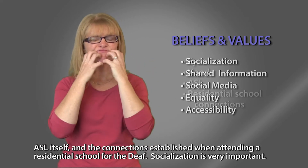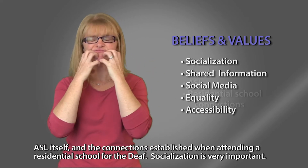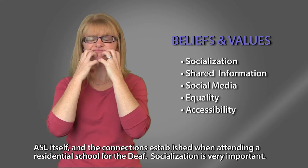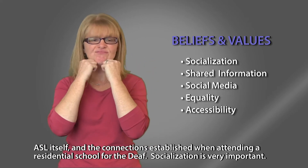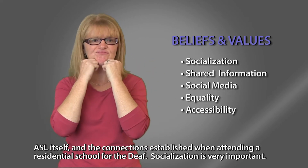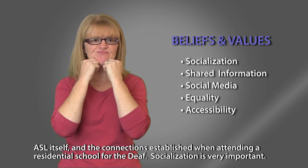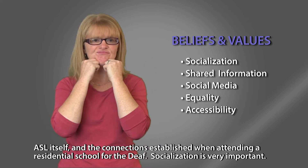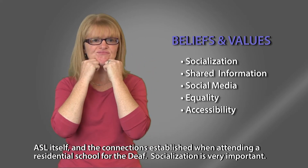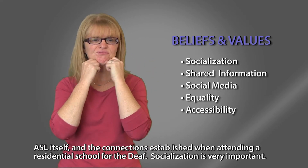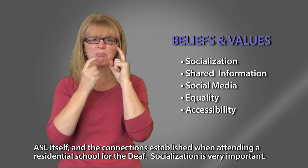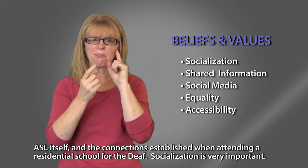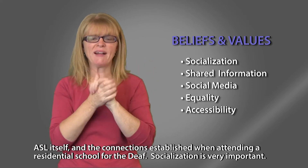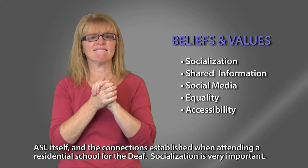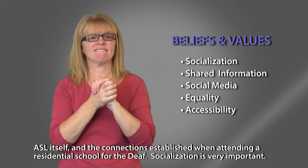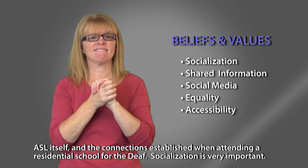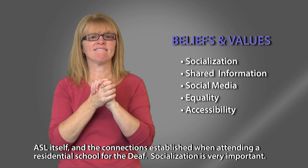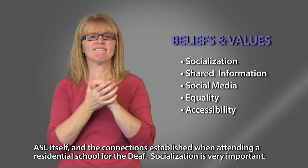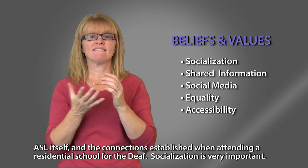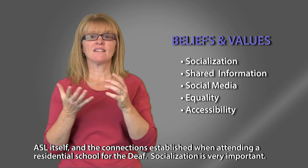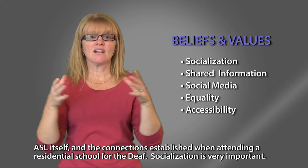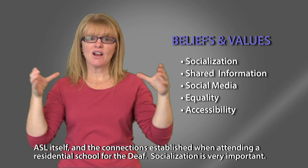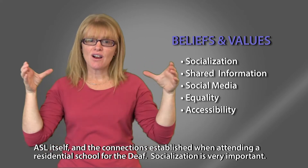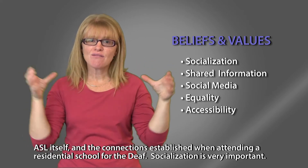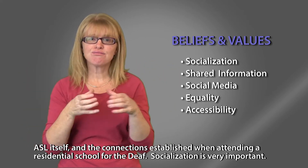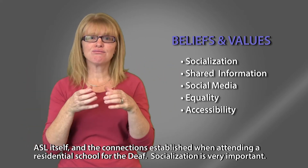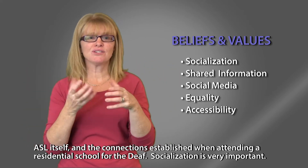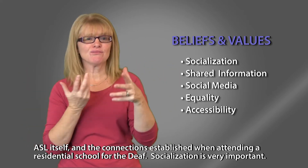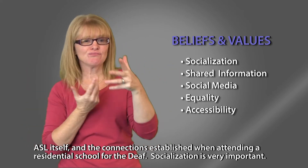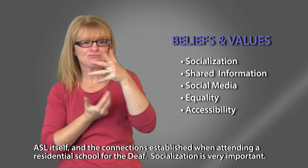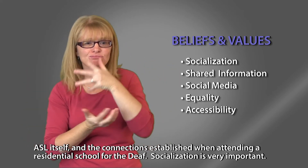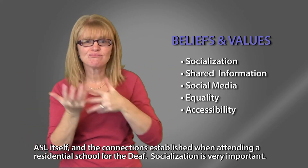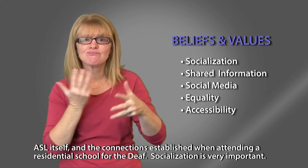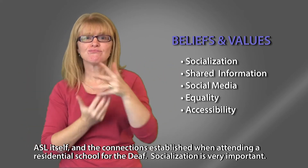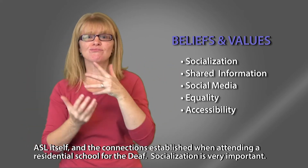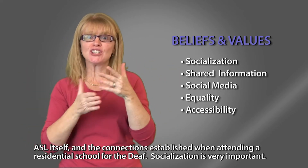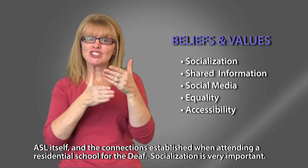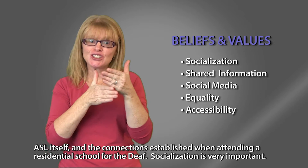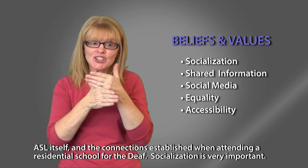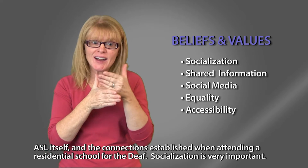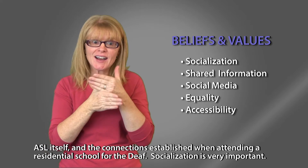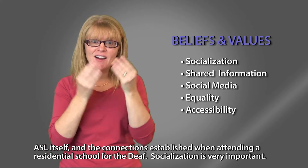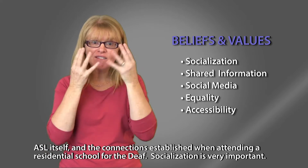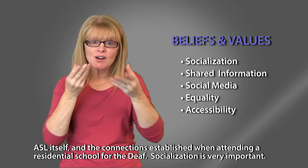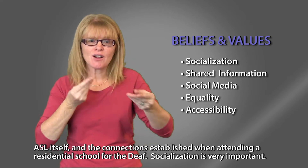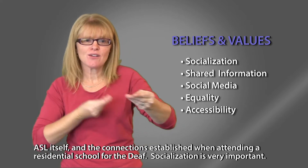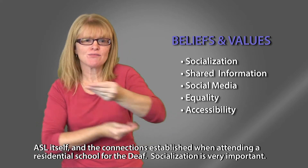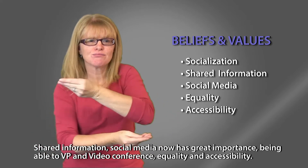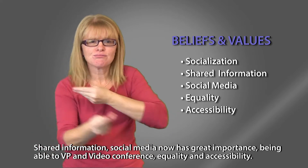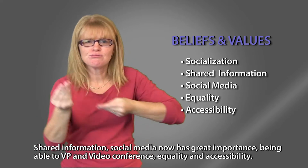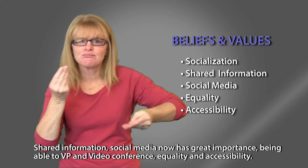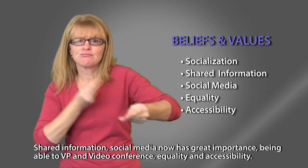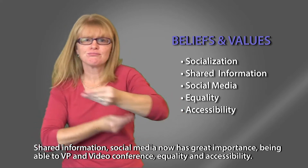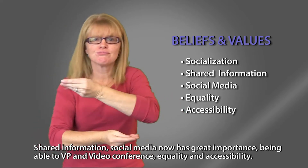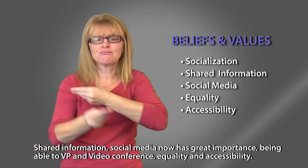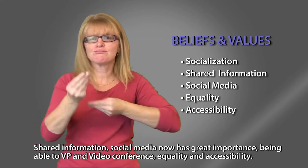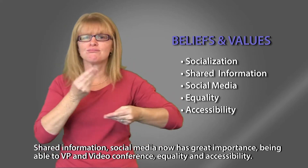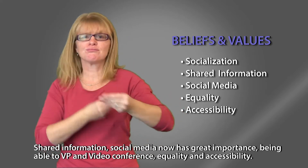when attending a residential school for the Deaf. Socialization is very important, shared information.